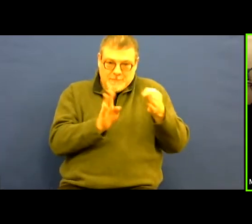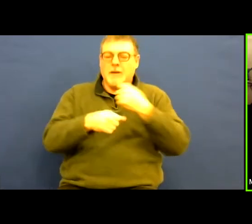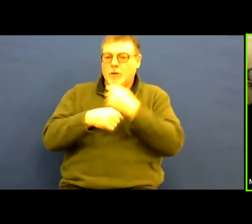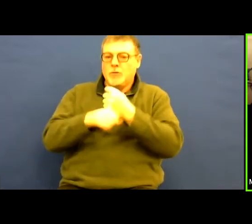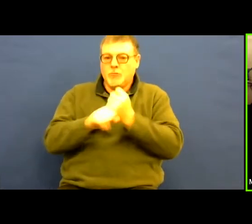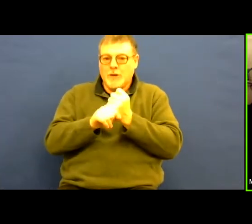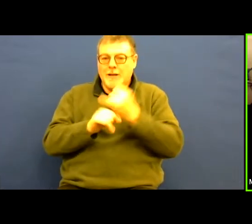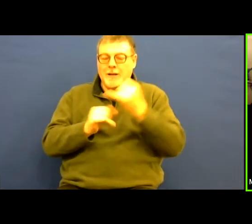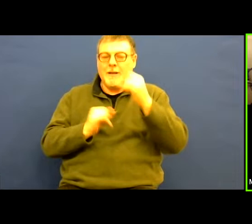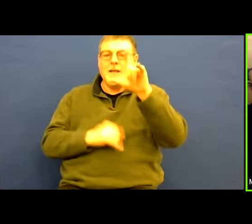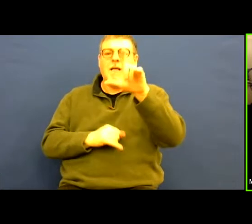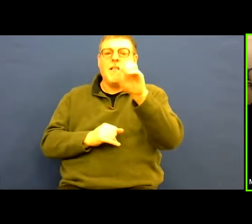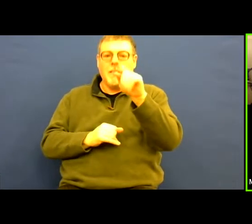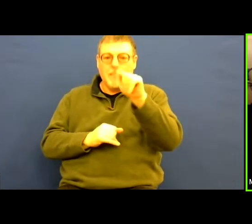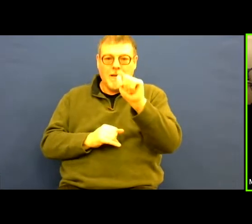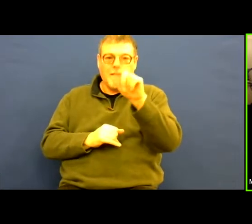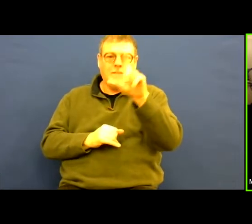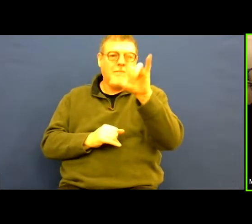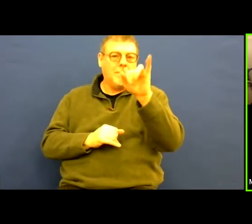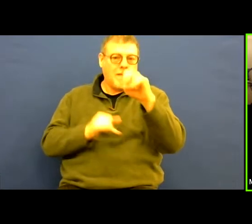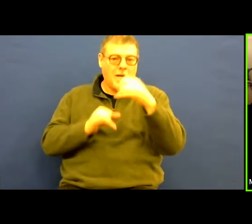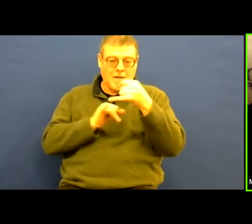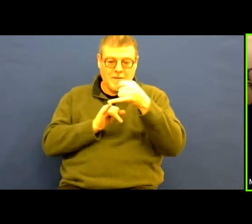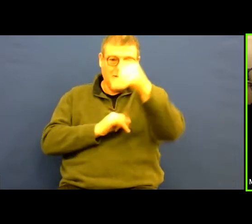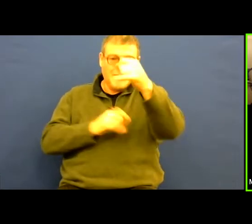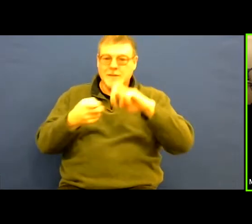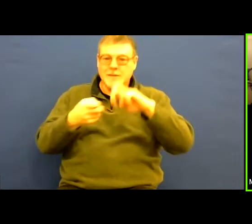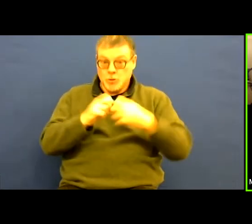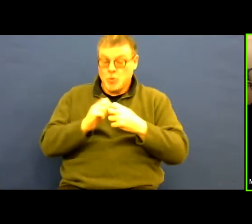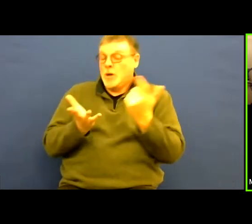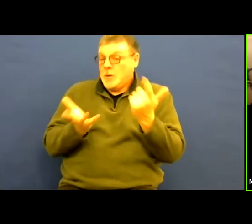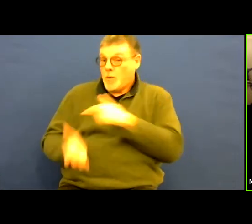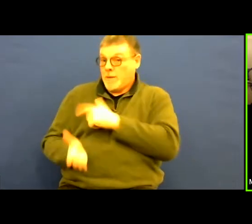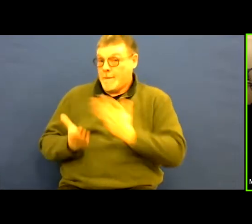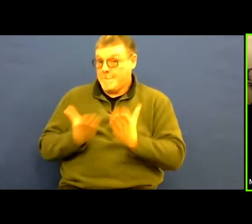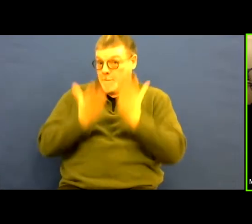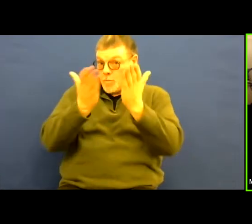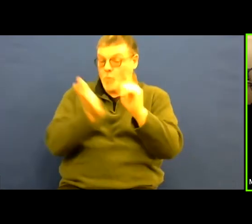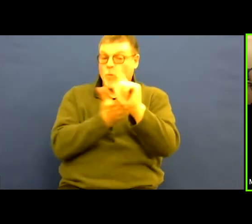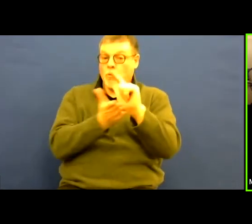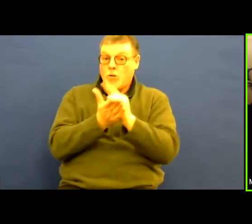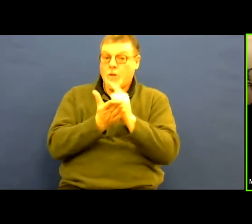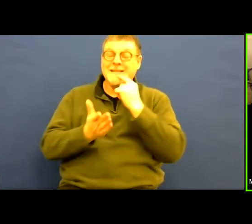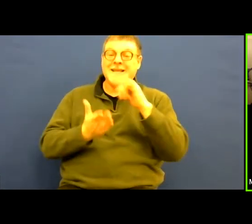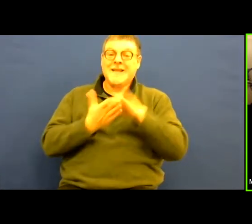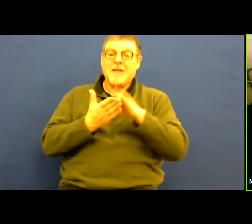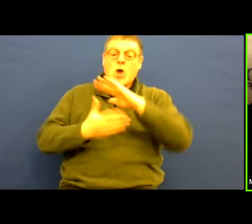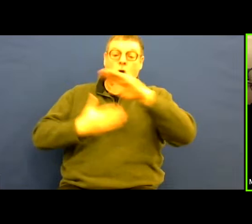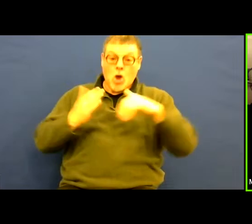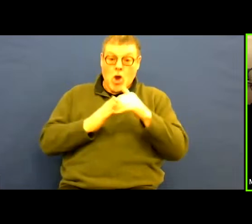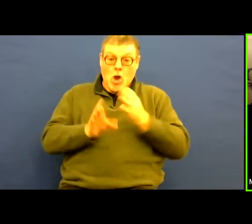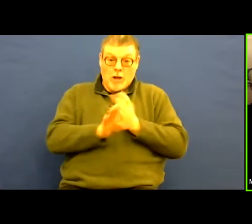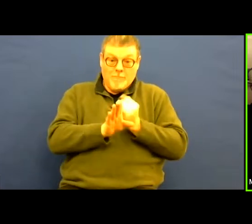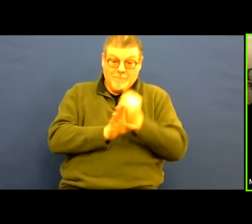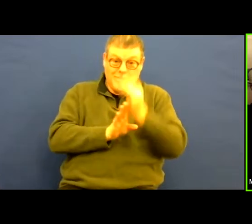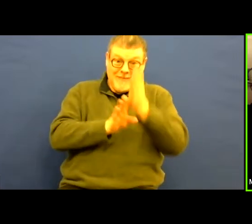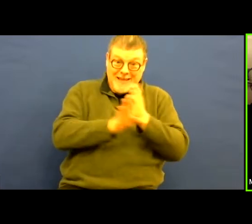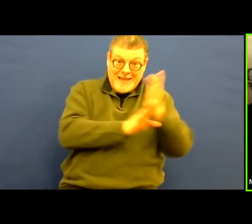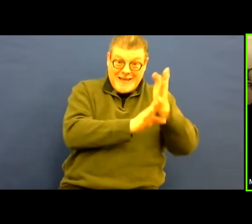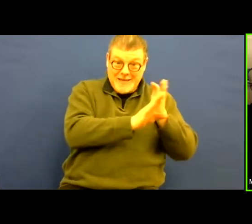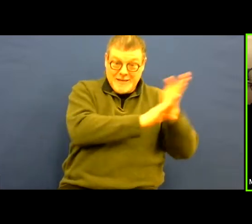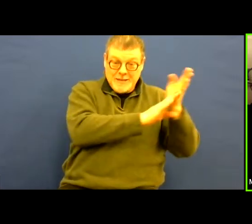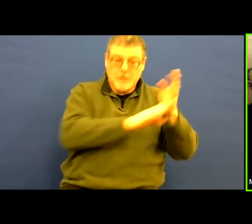creating lot line issues. So what this proposed local law says is it allows all those interior lot lines to